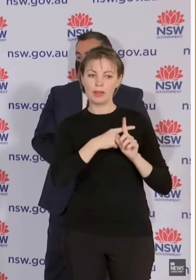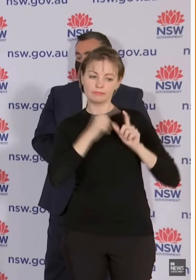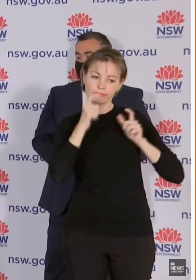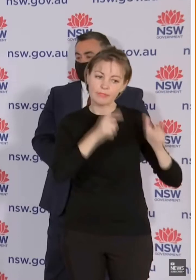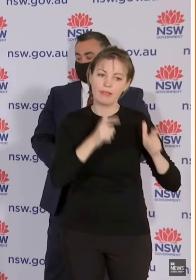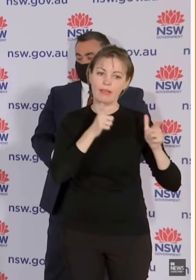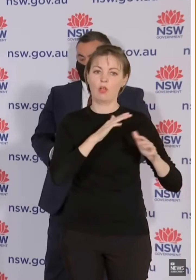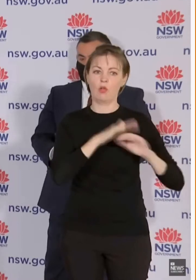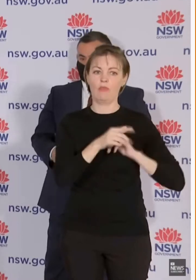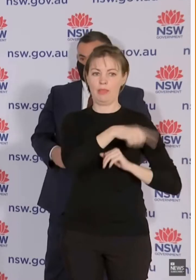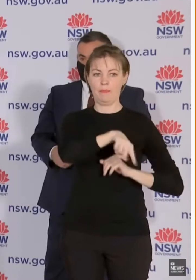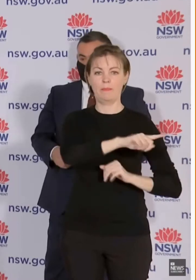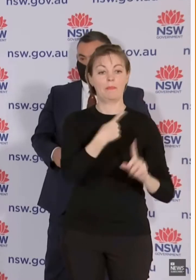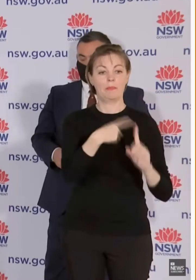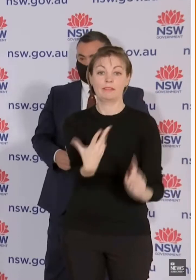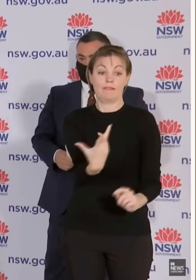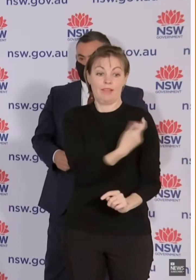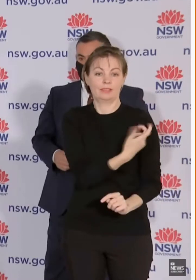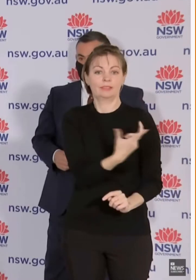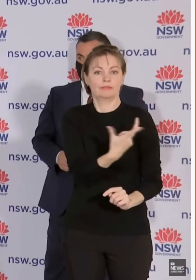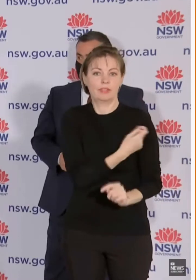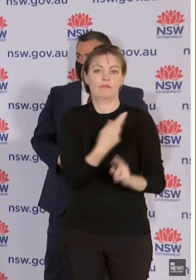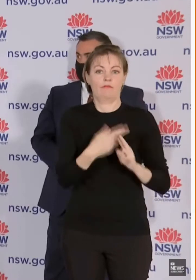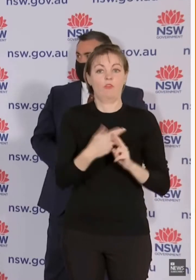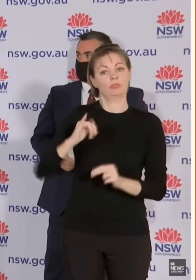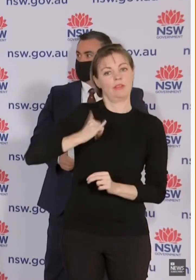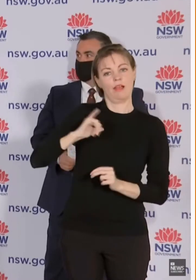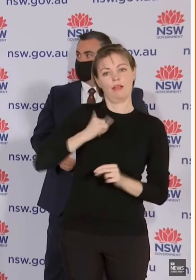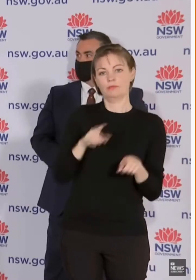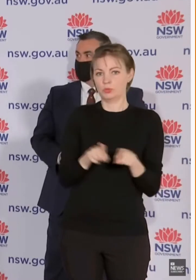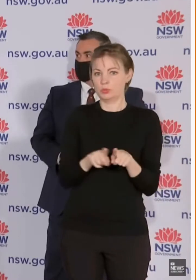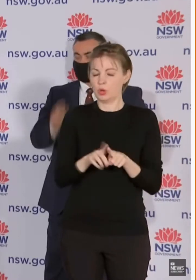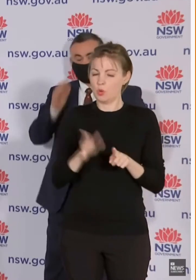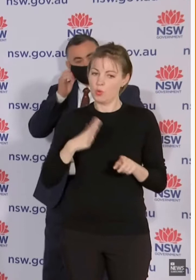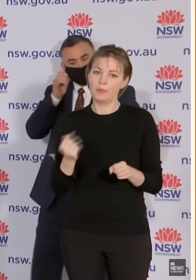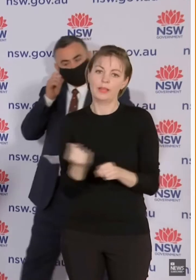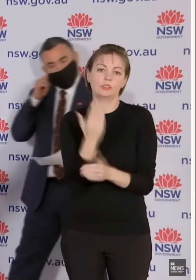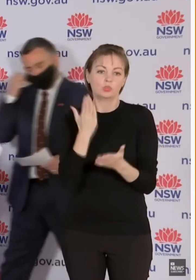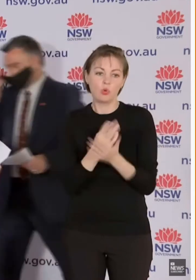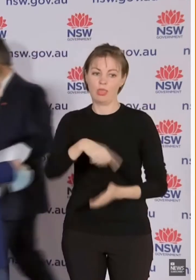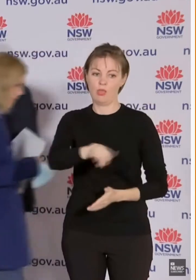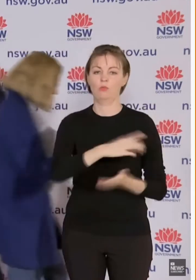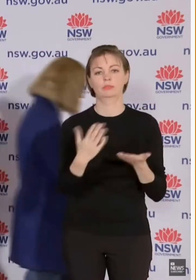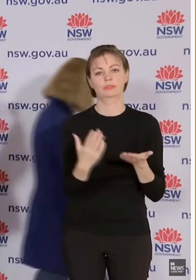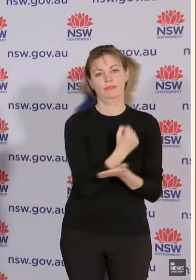to continue to keep our prisoners and corrective services staff safe. Thank you.